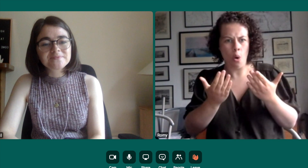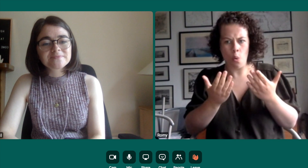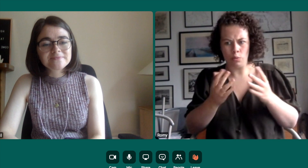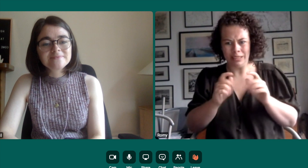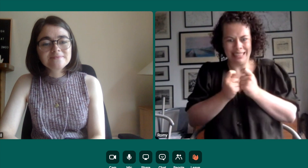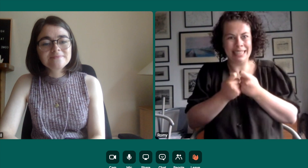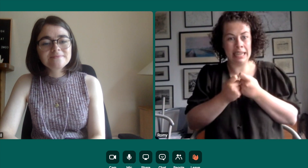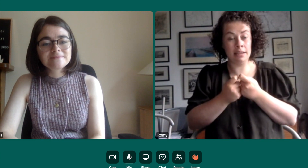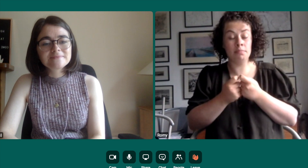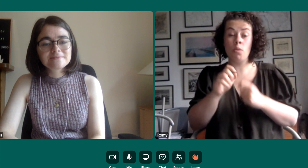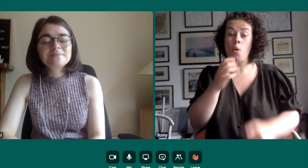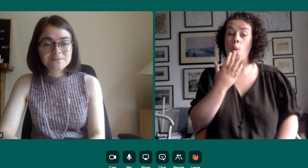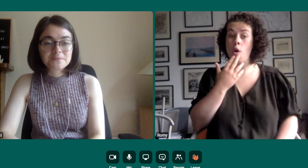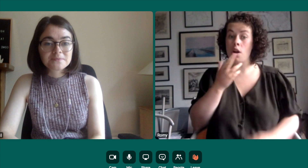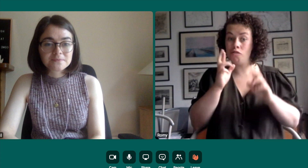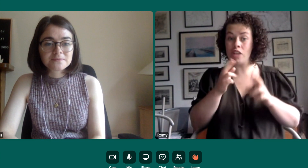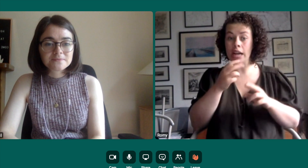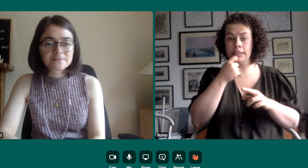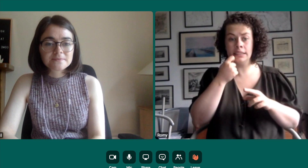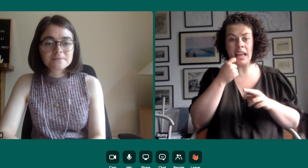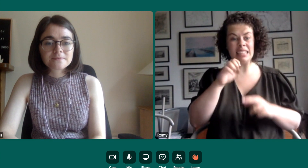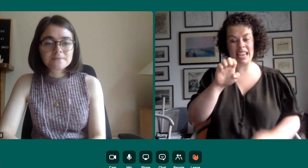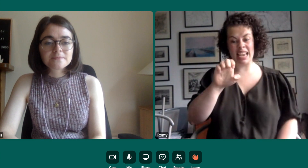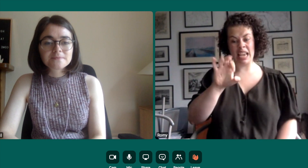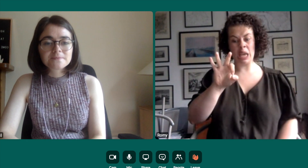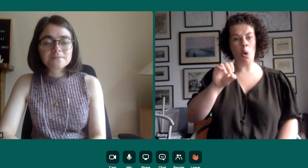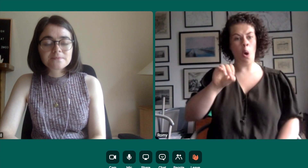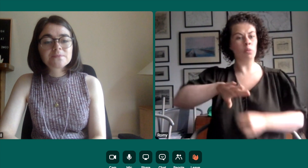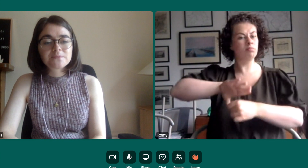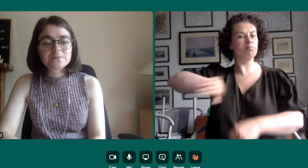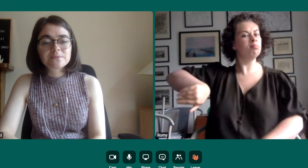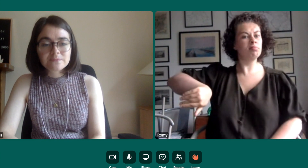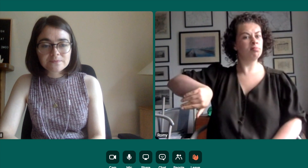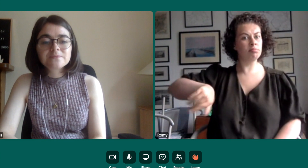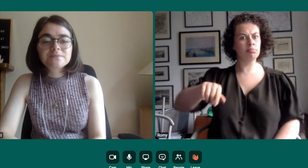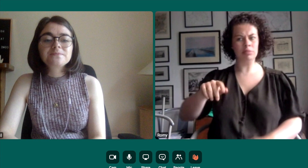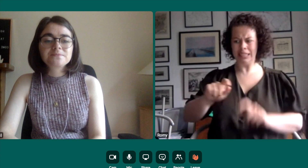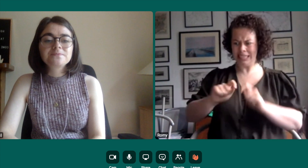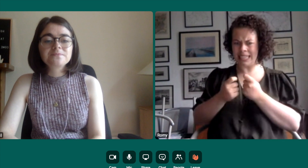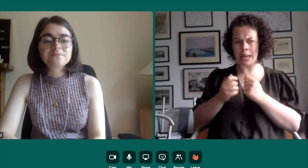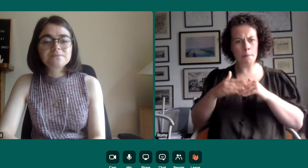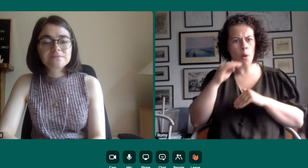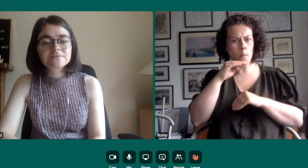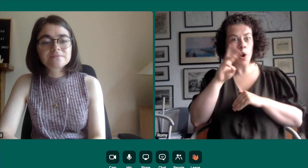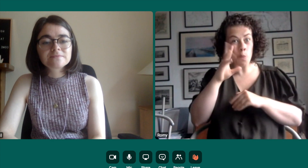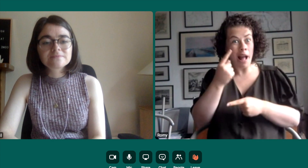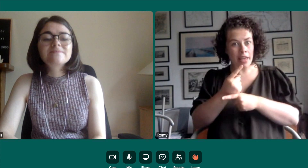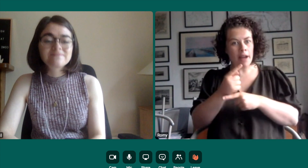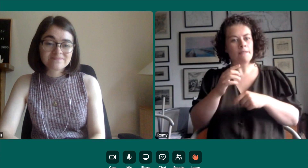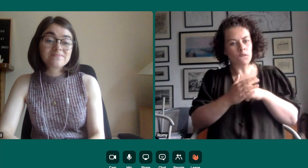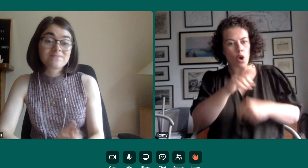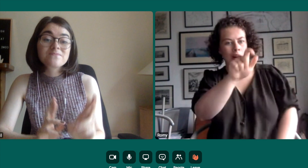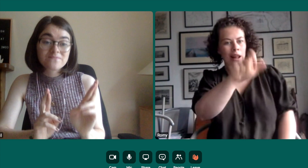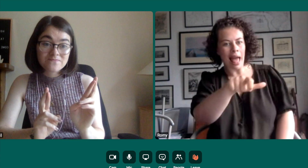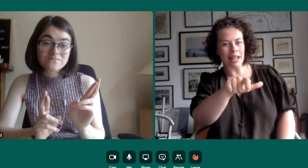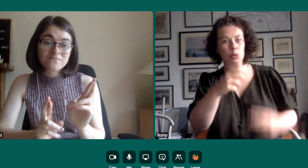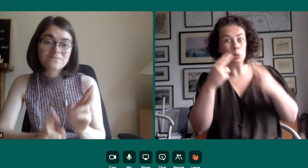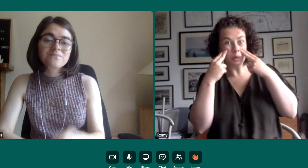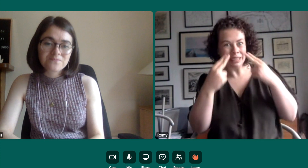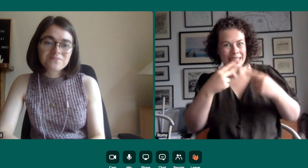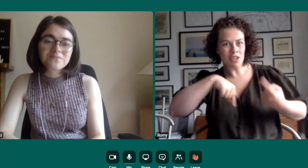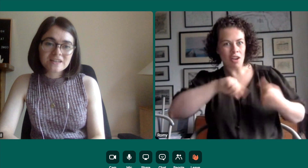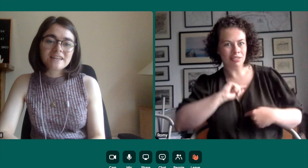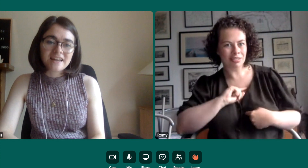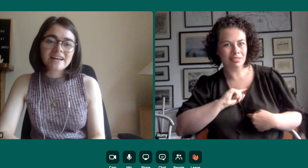door and just work as a team. You're there for your clients after all. Exactly. Which led